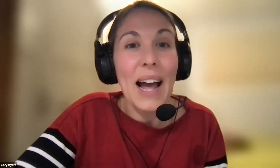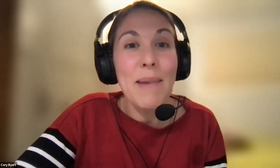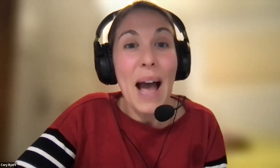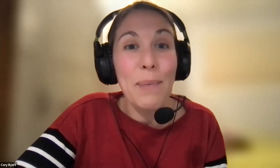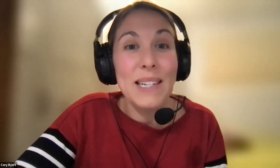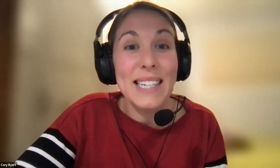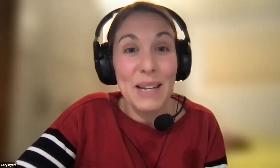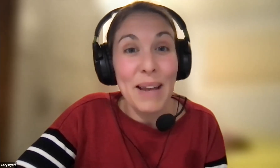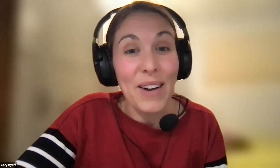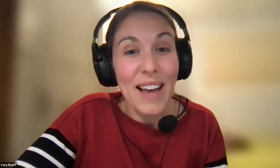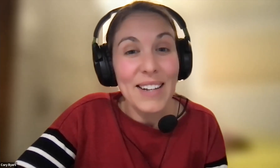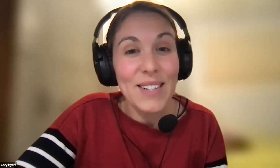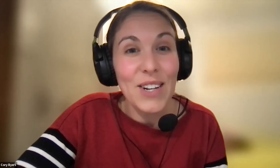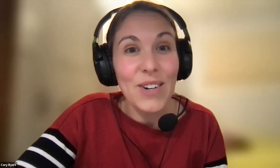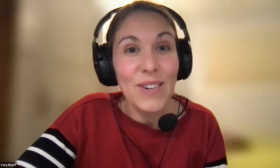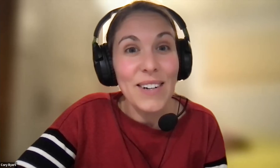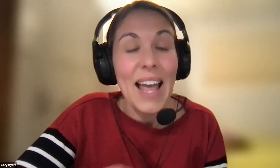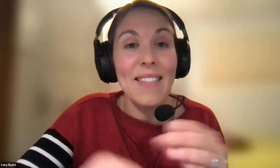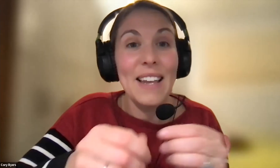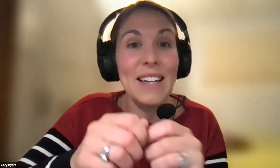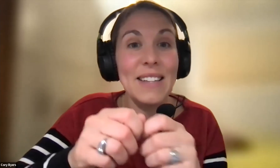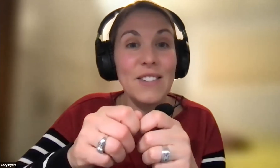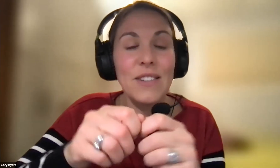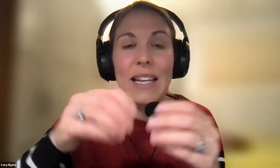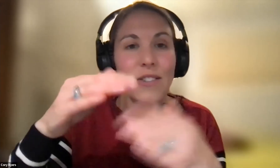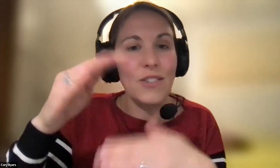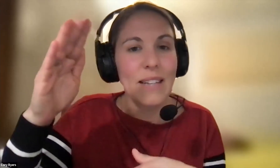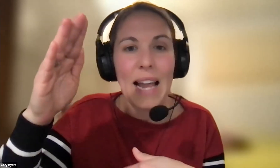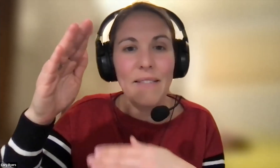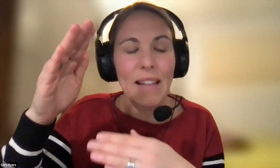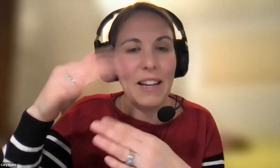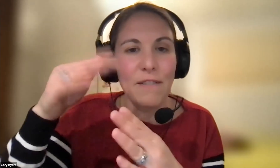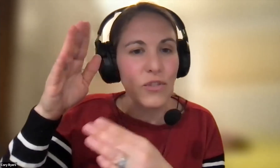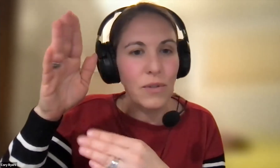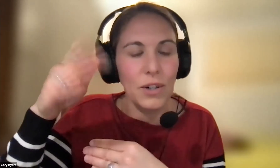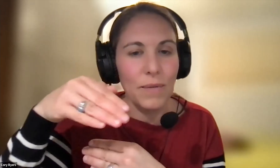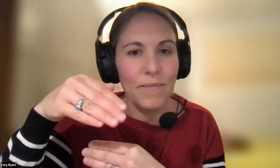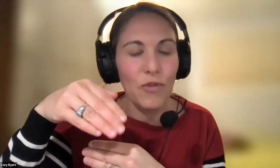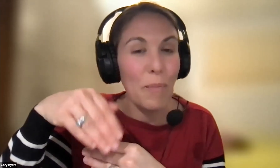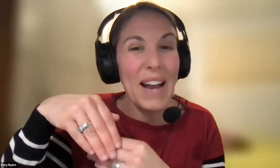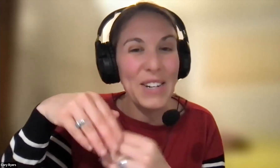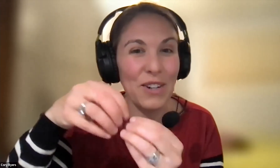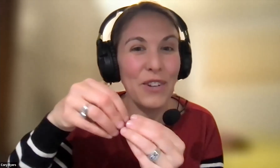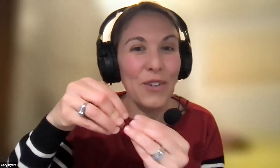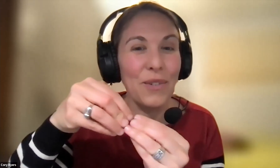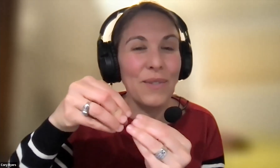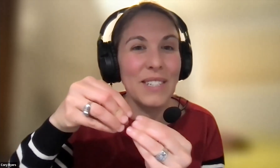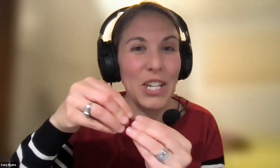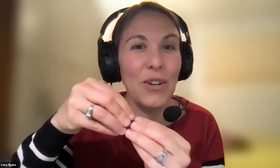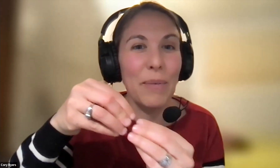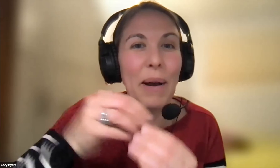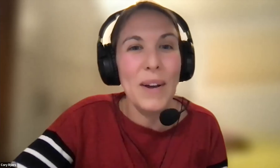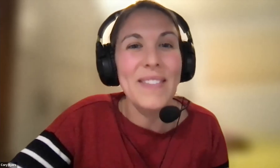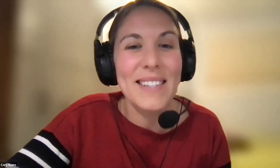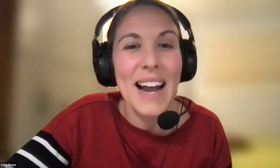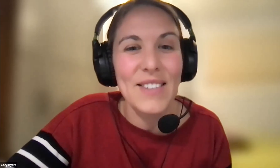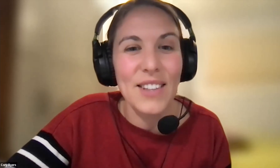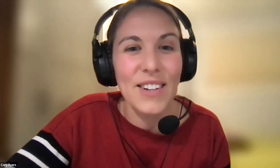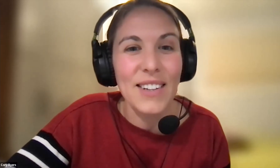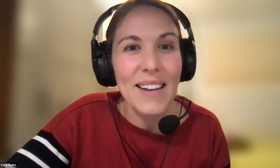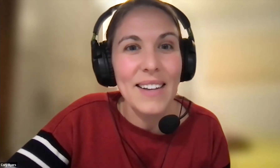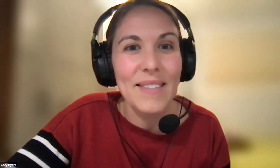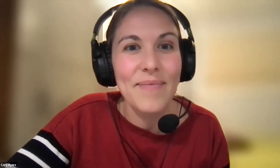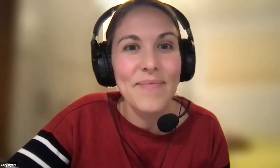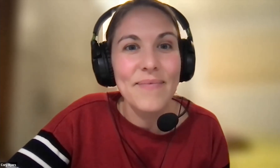but I'm happy to email that to you. And then it's just kind of like a visual reminder of you to you about what the signs